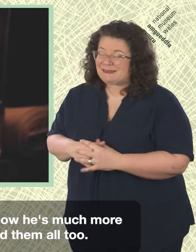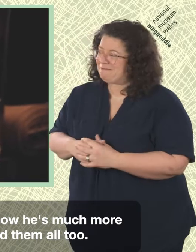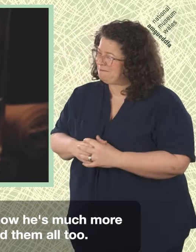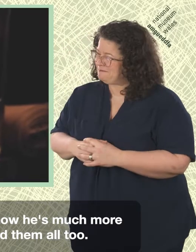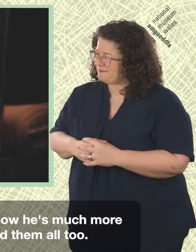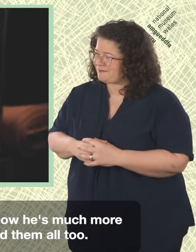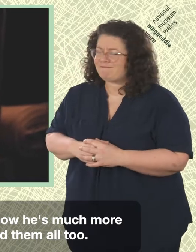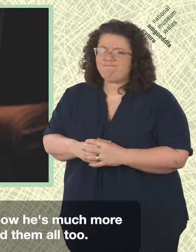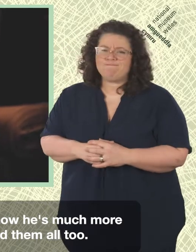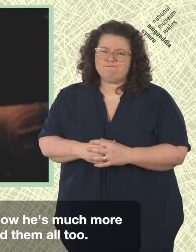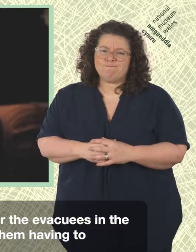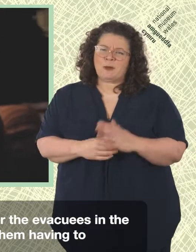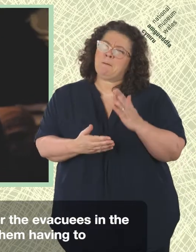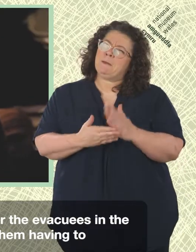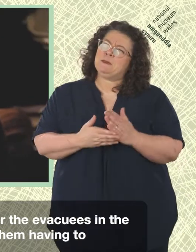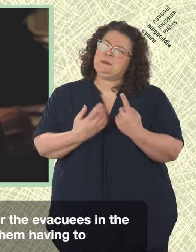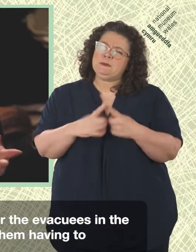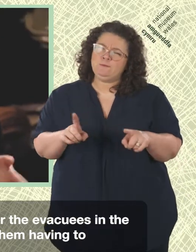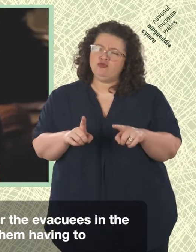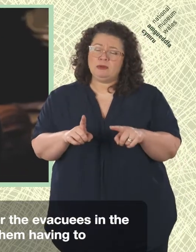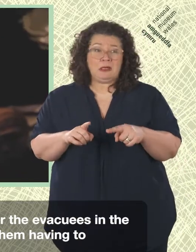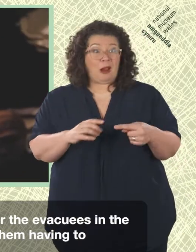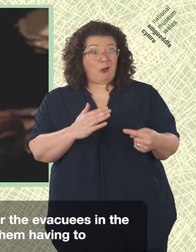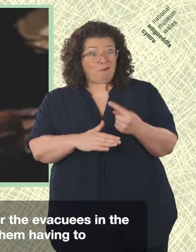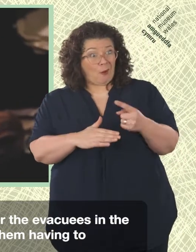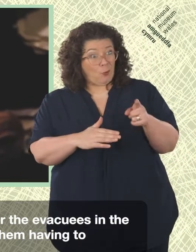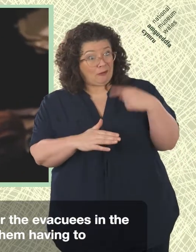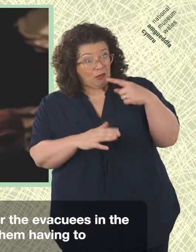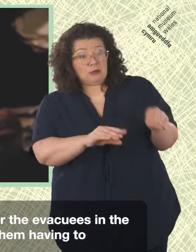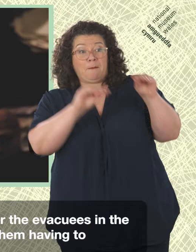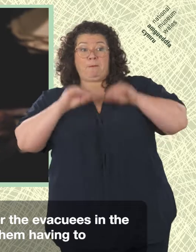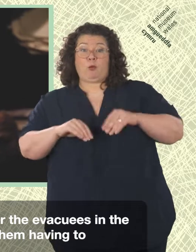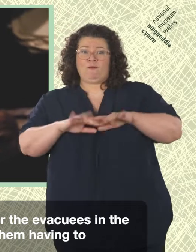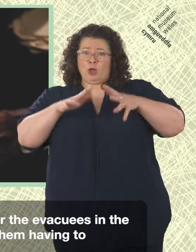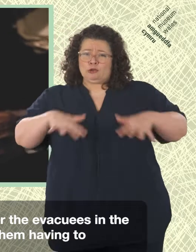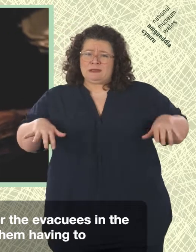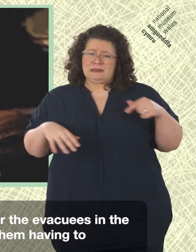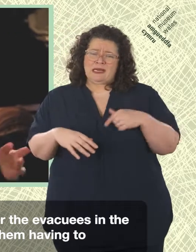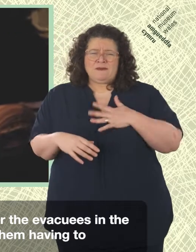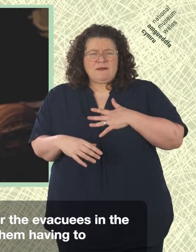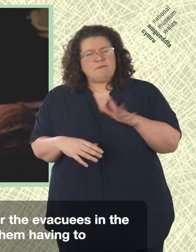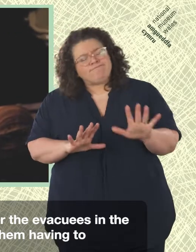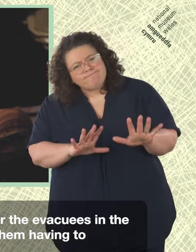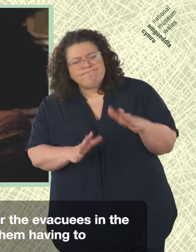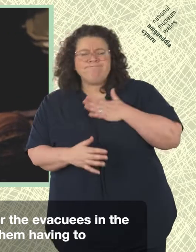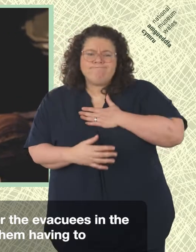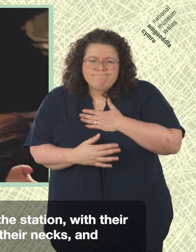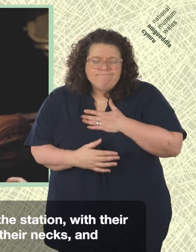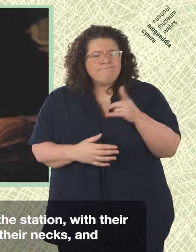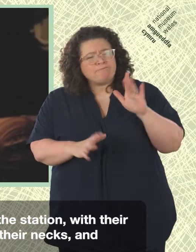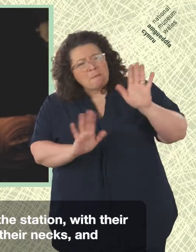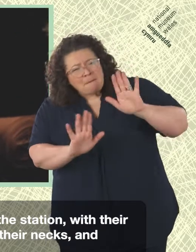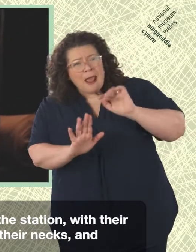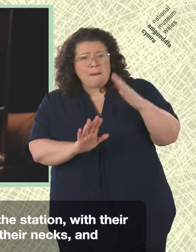too. Well, it must be such a difference for the evacuees in the countryside. I felt sorry for them, having to